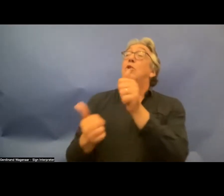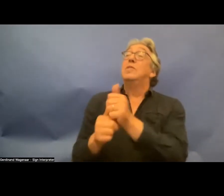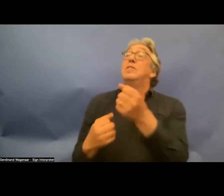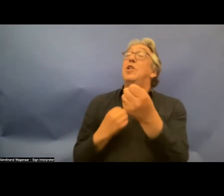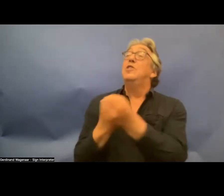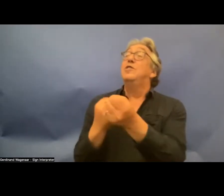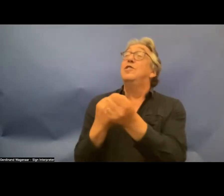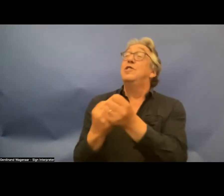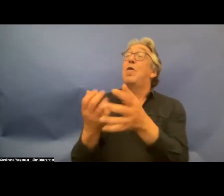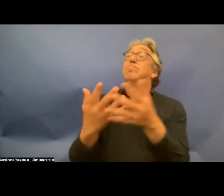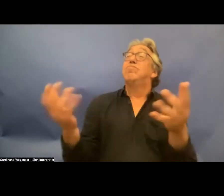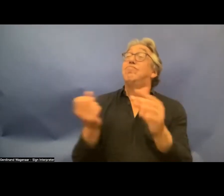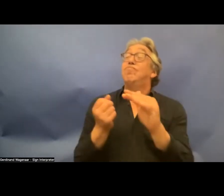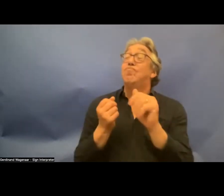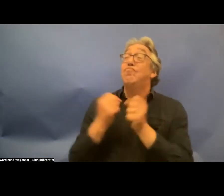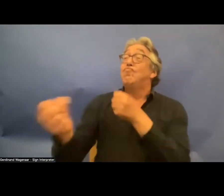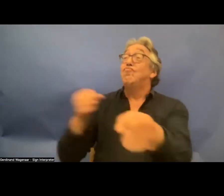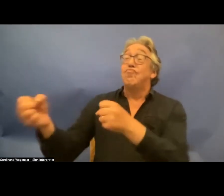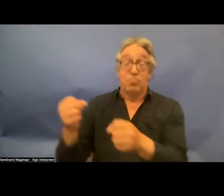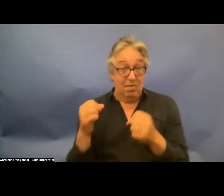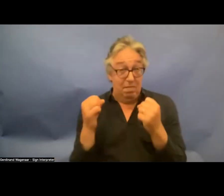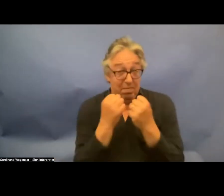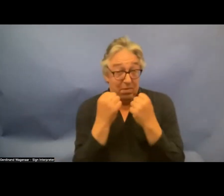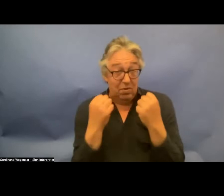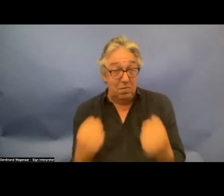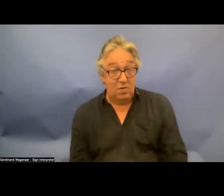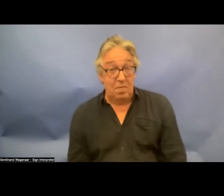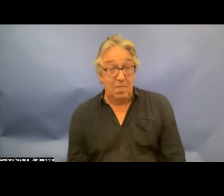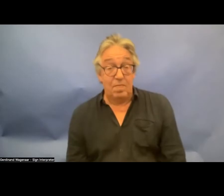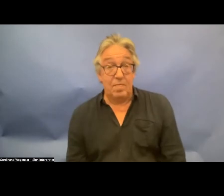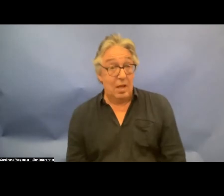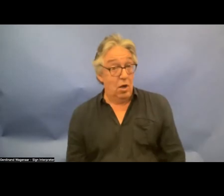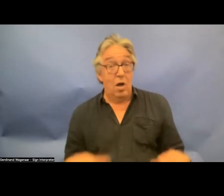we do not know how many people from Ukraine live in Poland